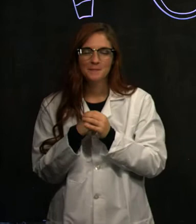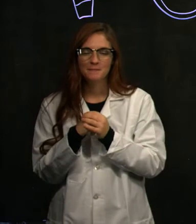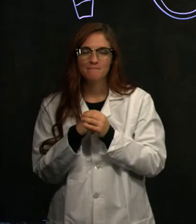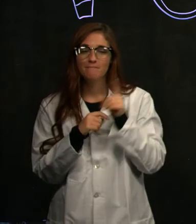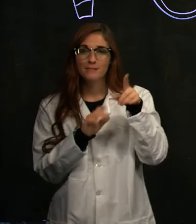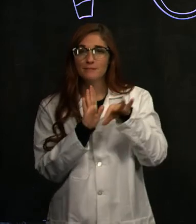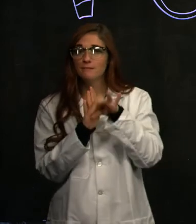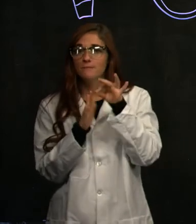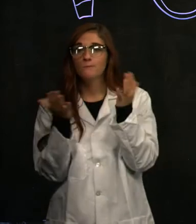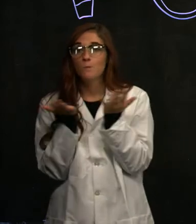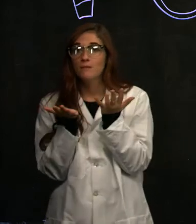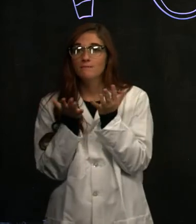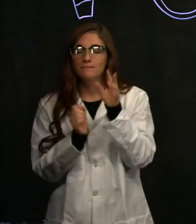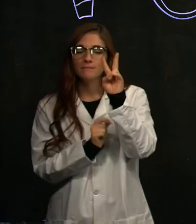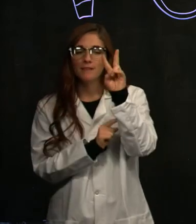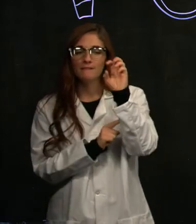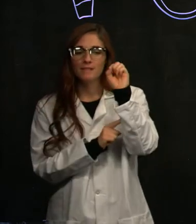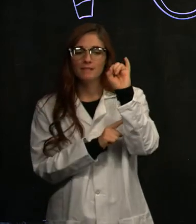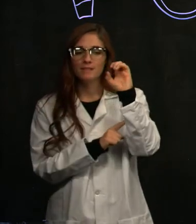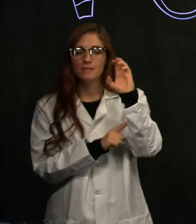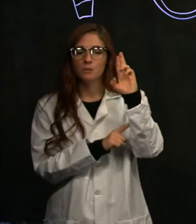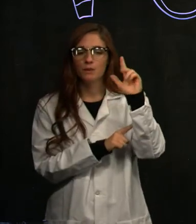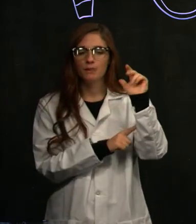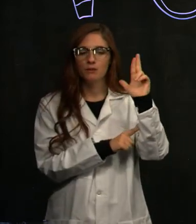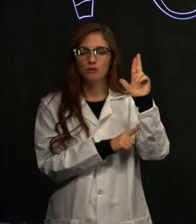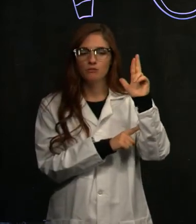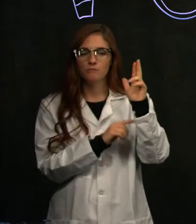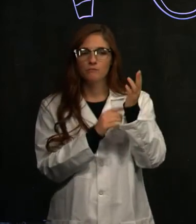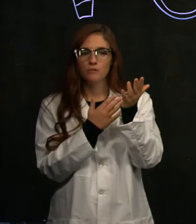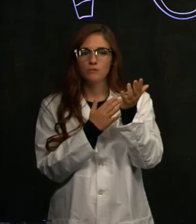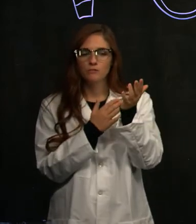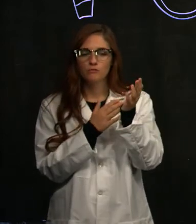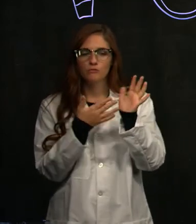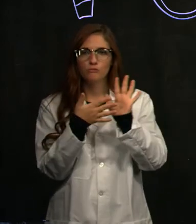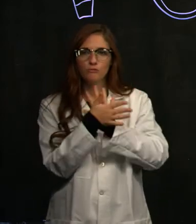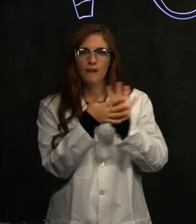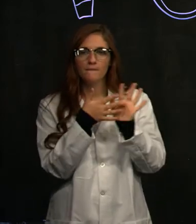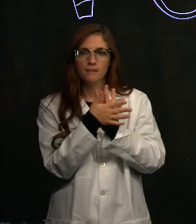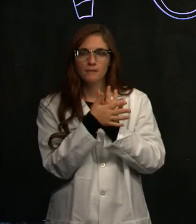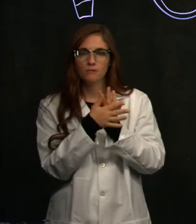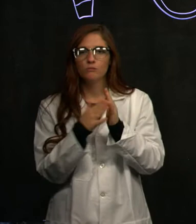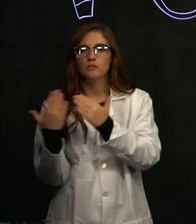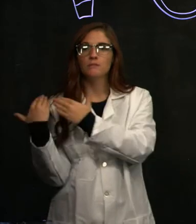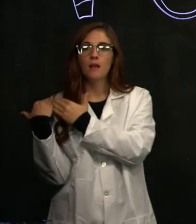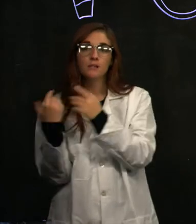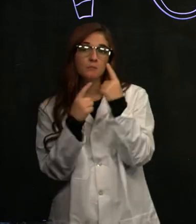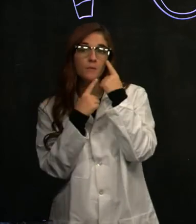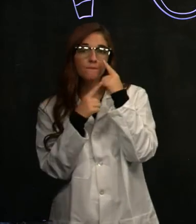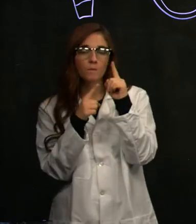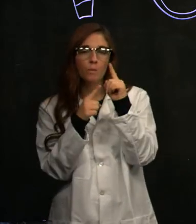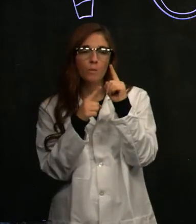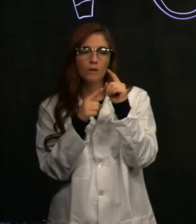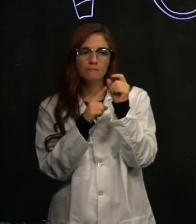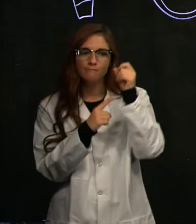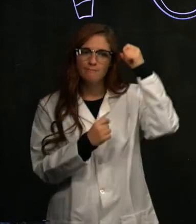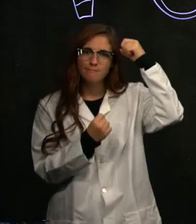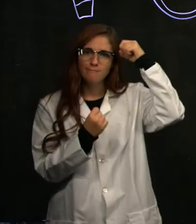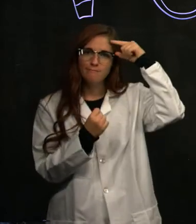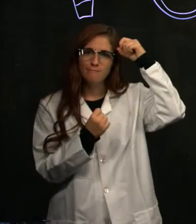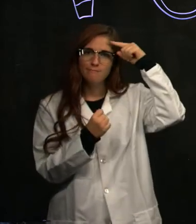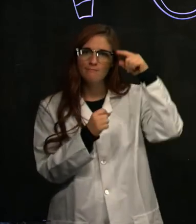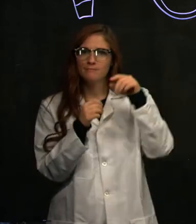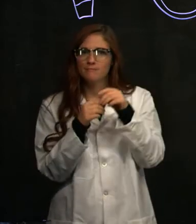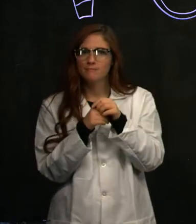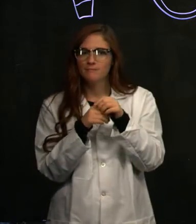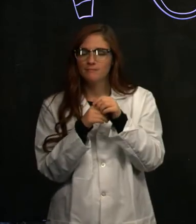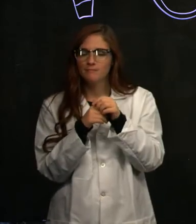he discovered that vesicular trafficking was responsible for transmitting signals in the brain, and he won a